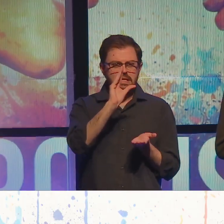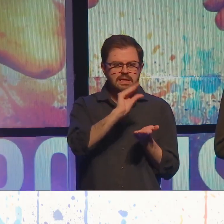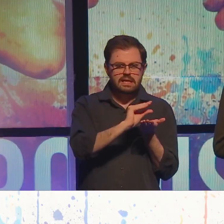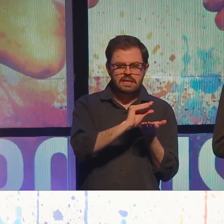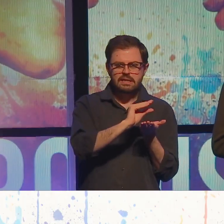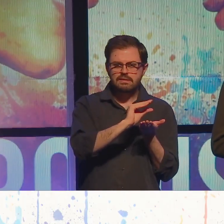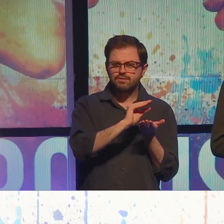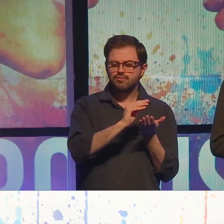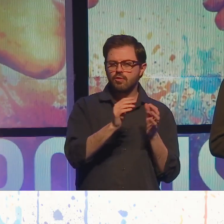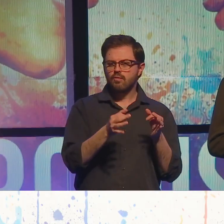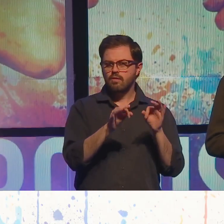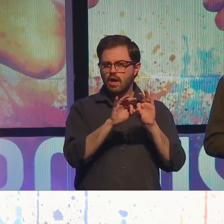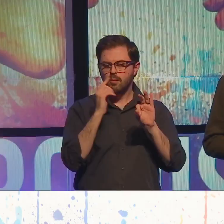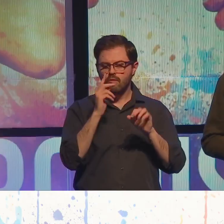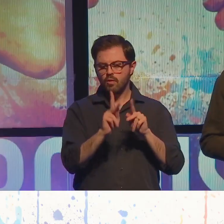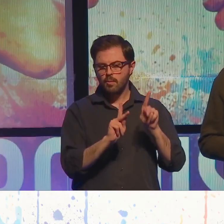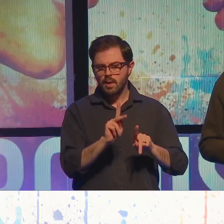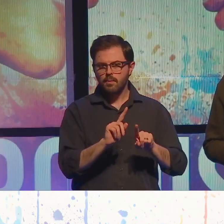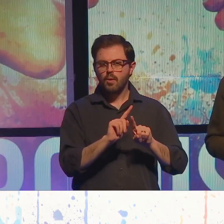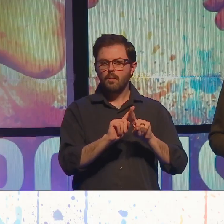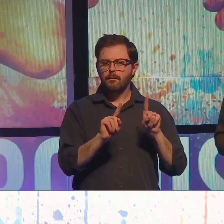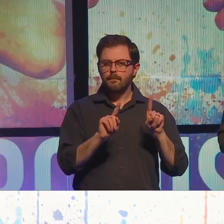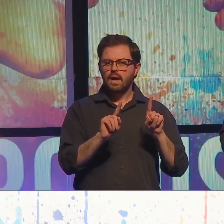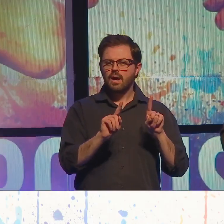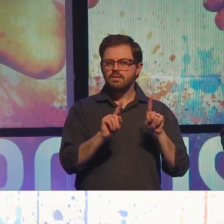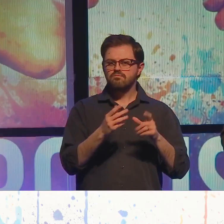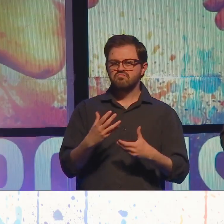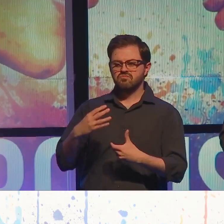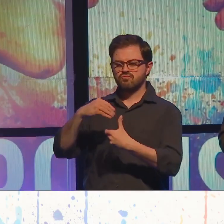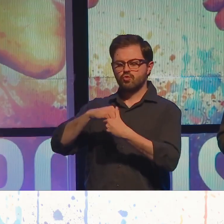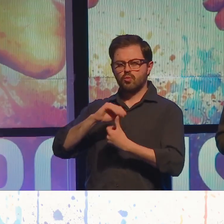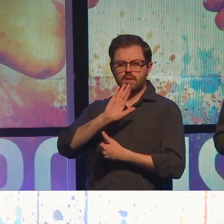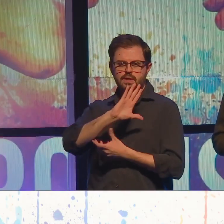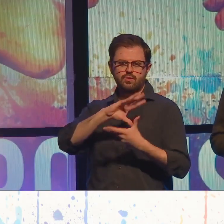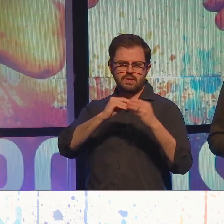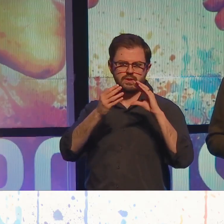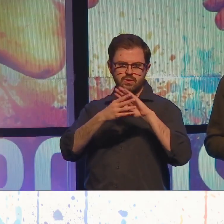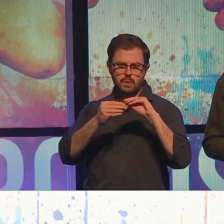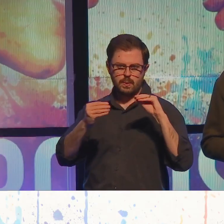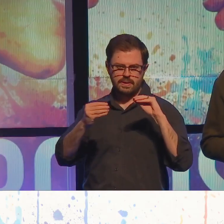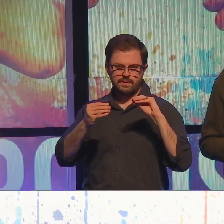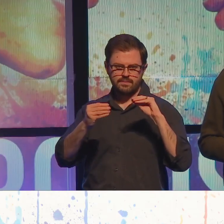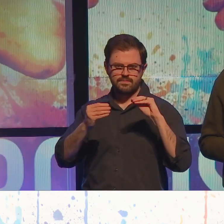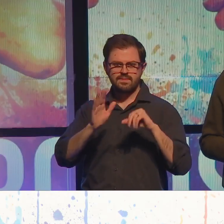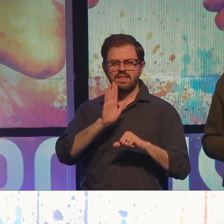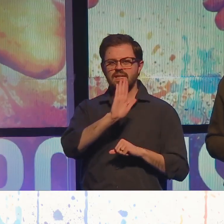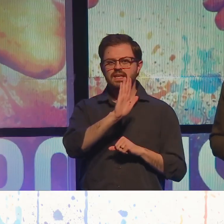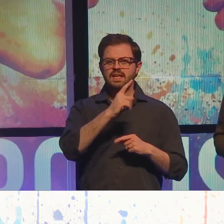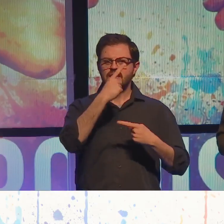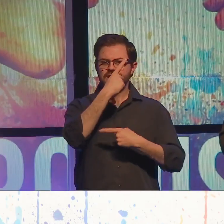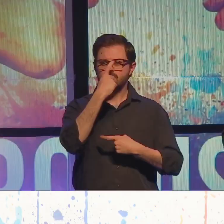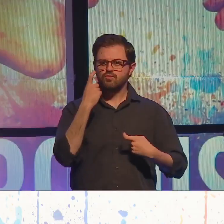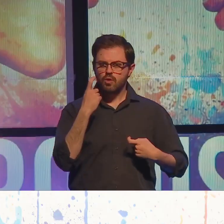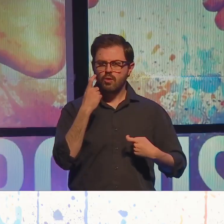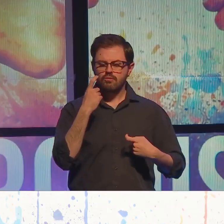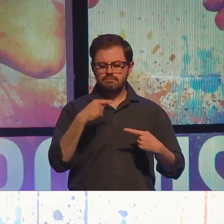valuable, but they were incorporated into the story. His wounds became